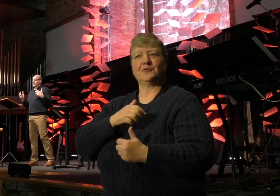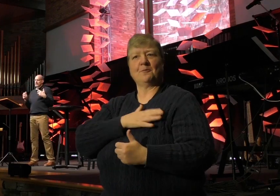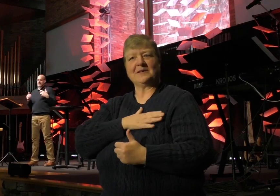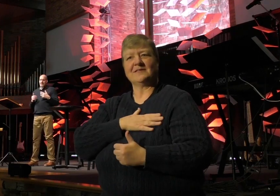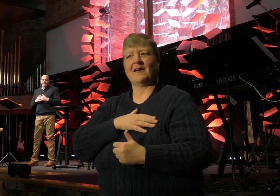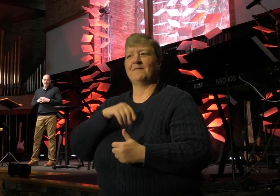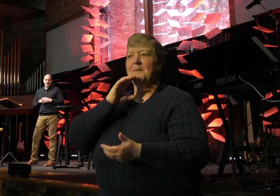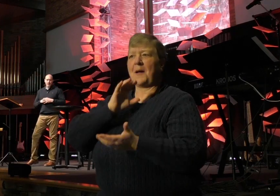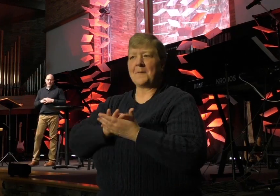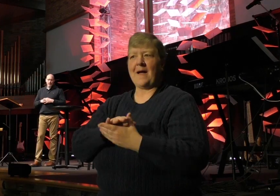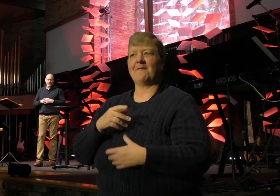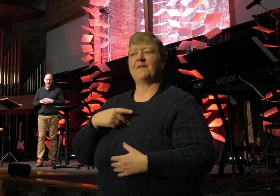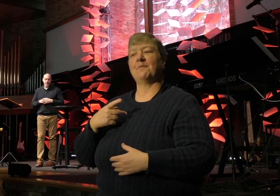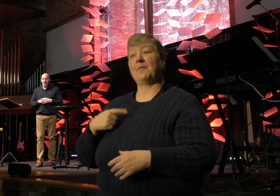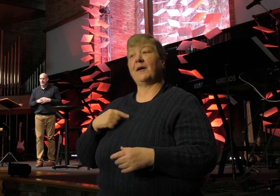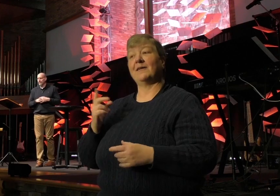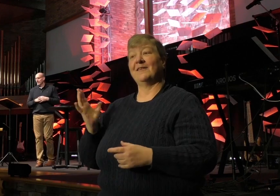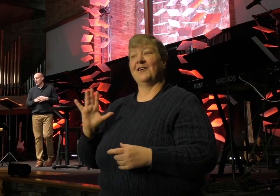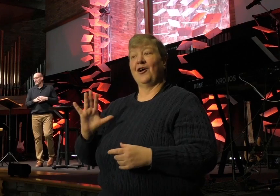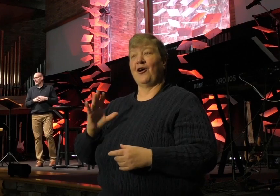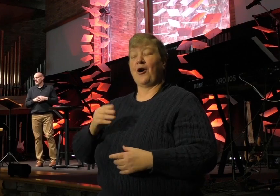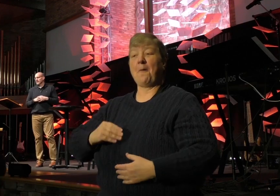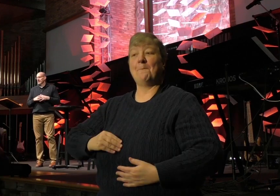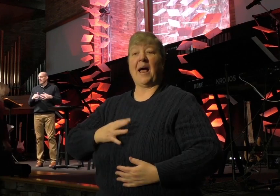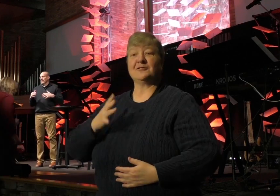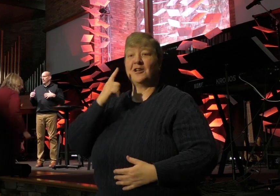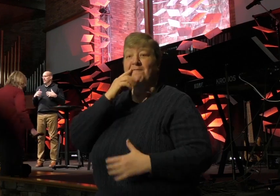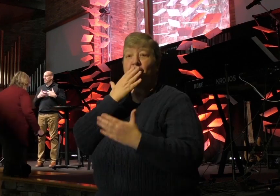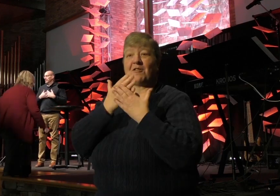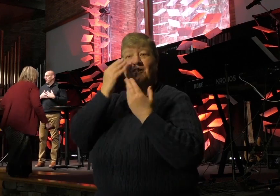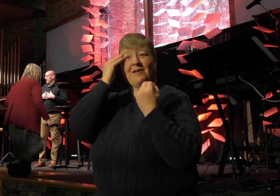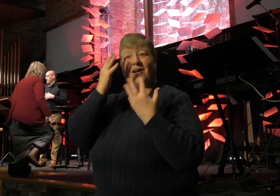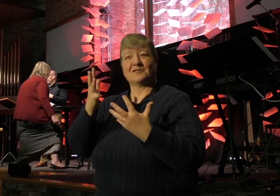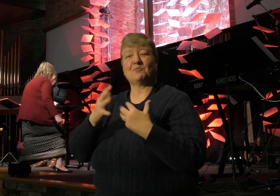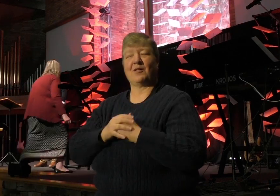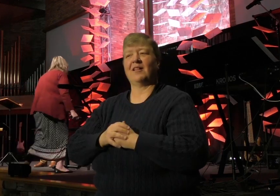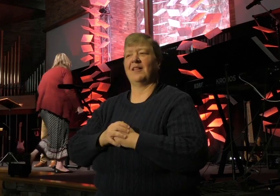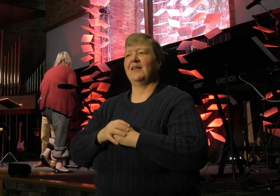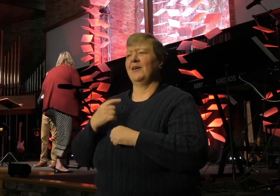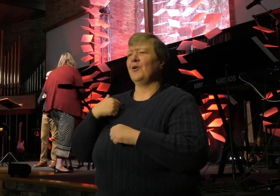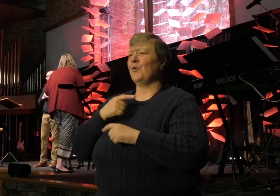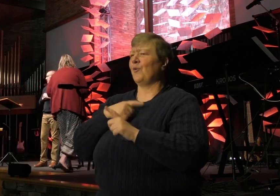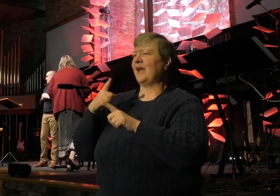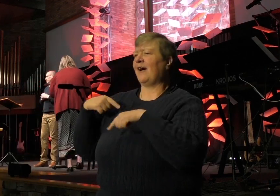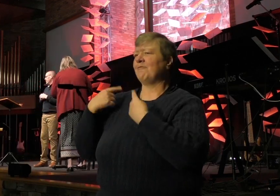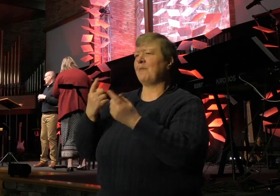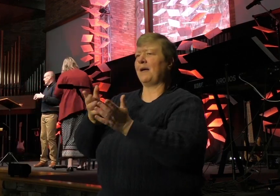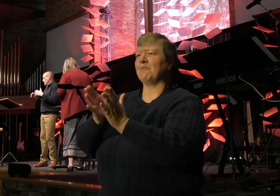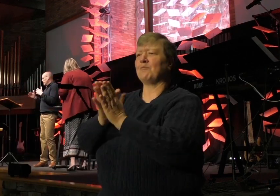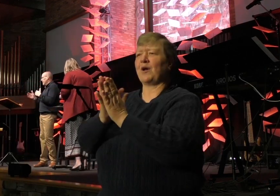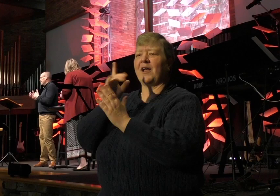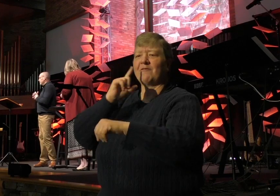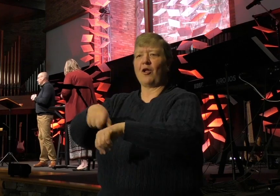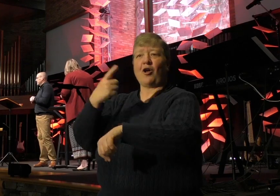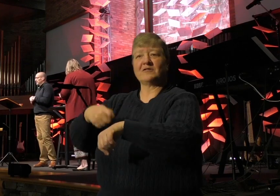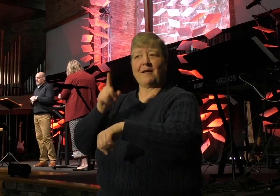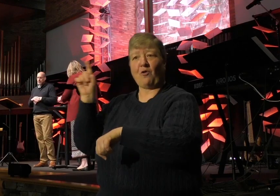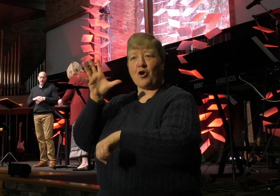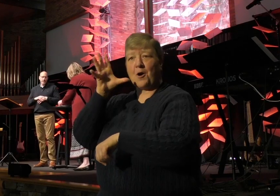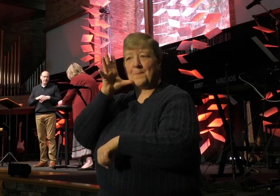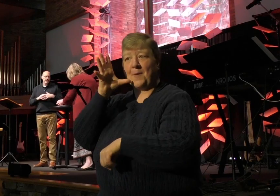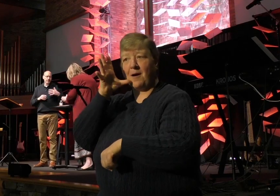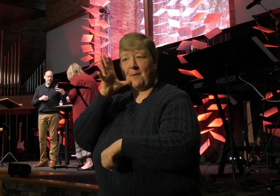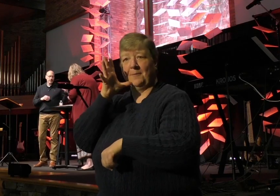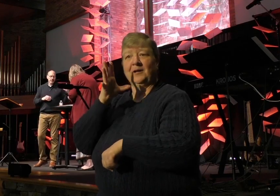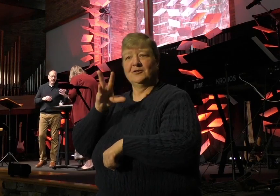but especially her passion for the gospel. And we have been praying for a long time for her mom to come